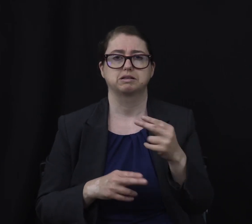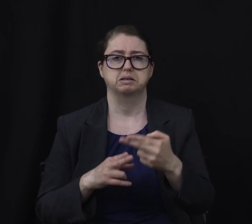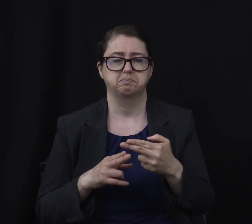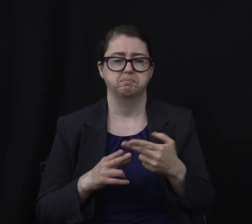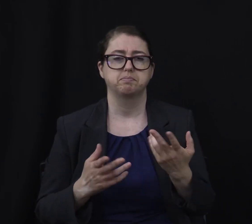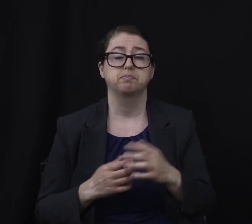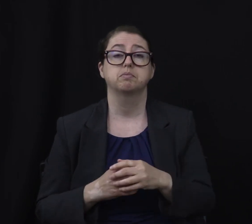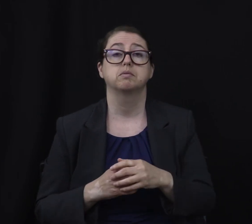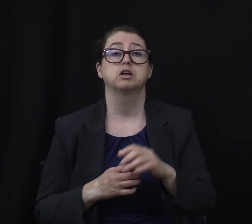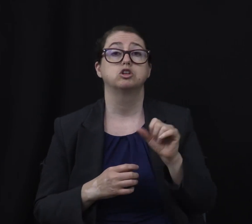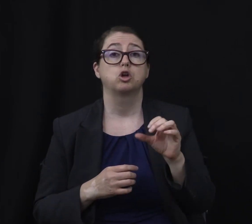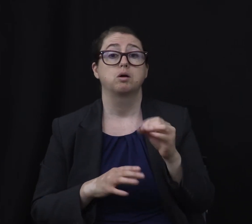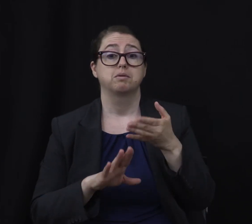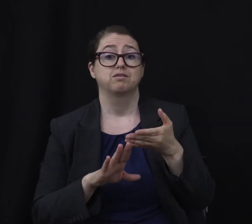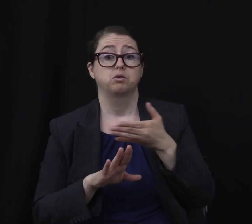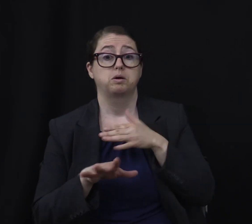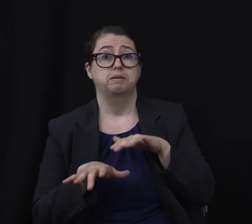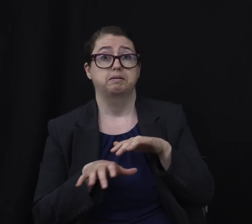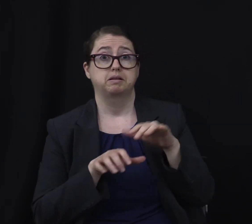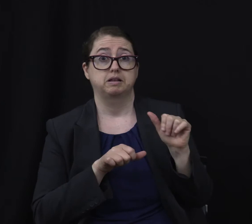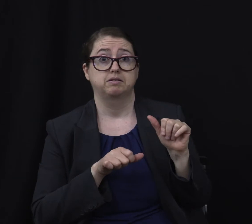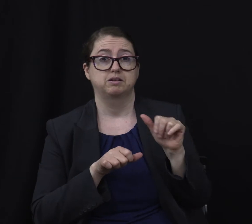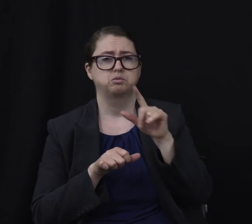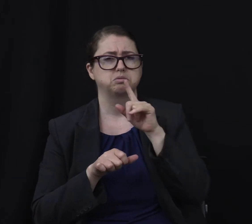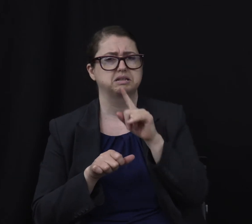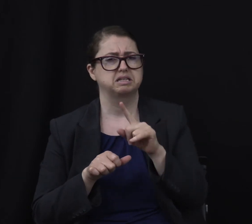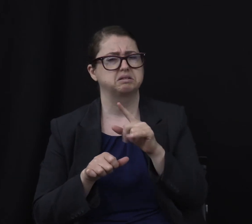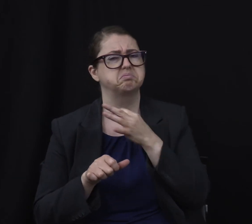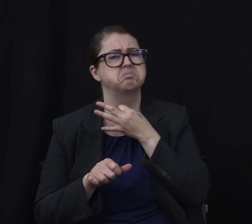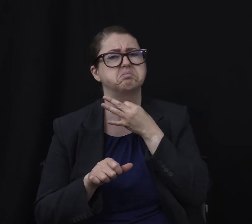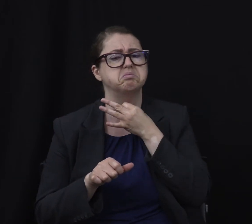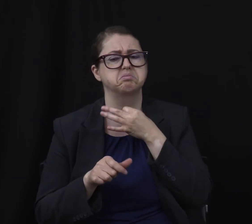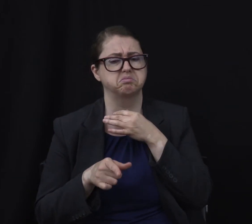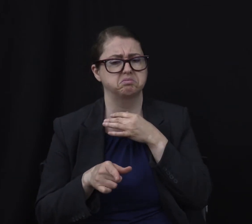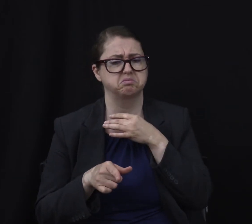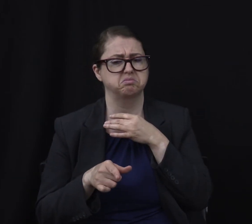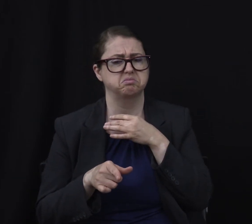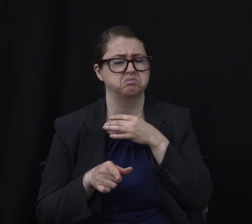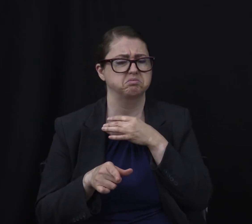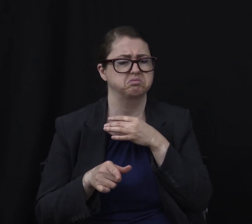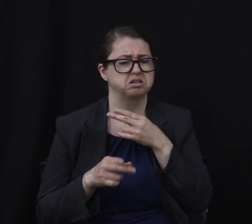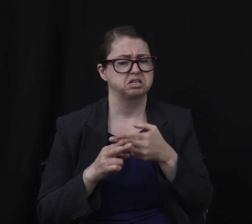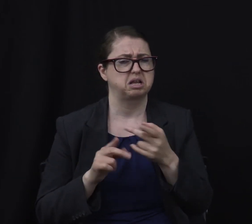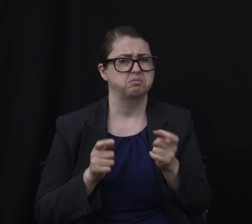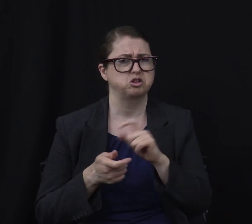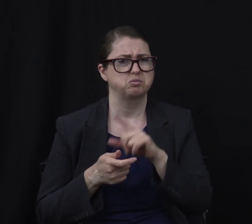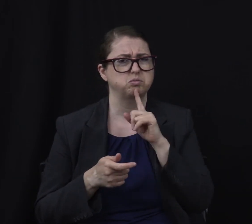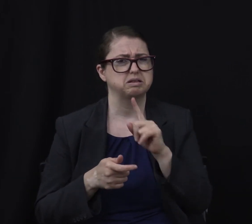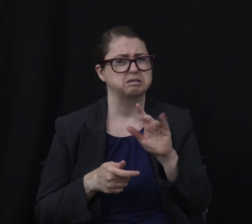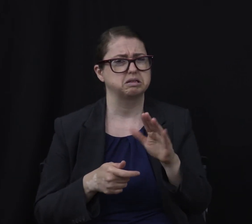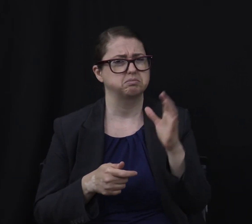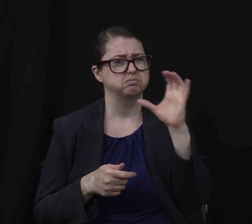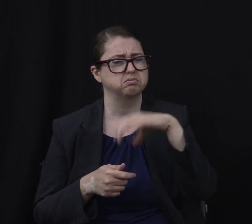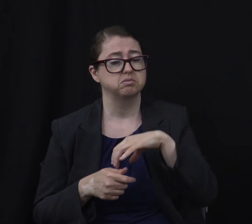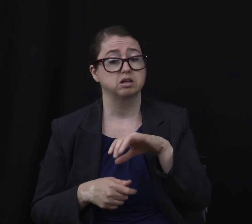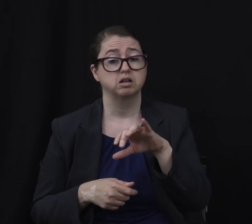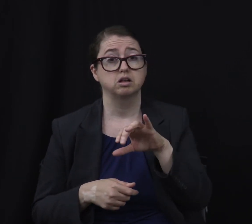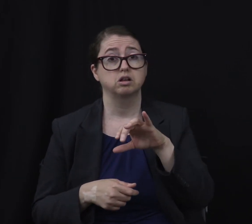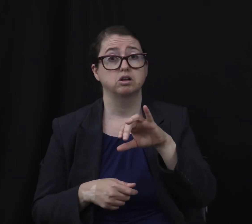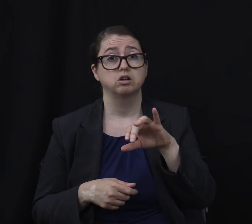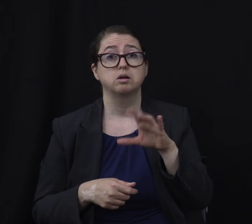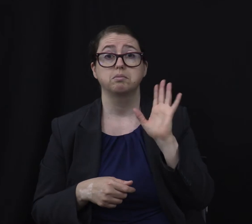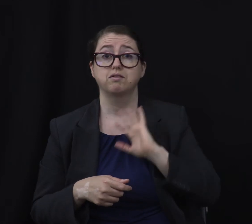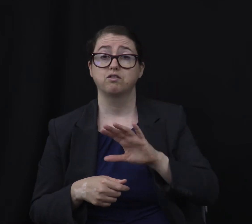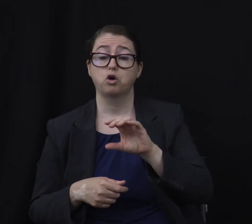this curious name change that seems somewhat out of the blue. Joshua, formerly called Oshea,